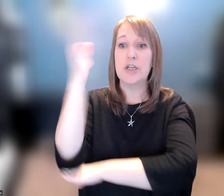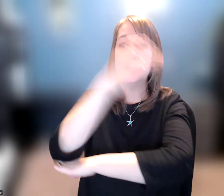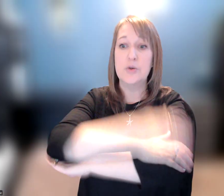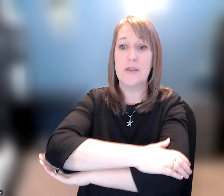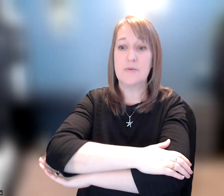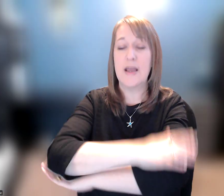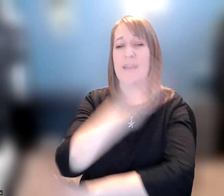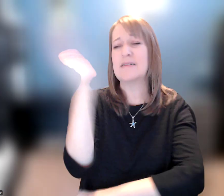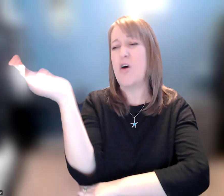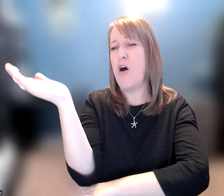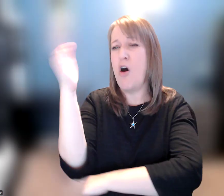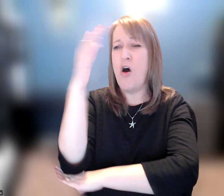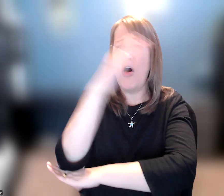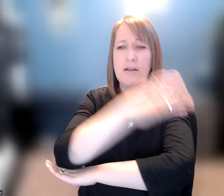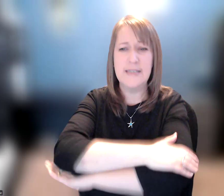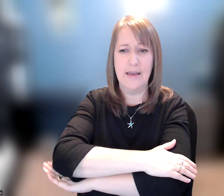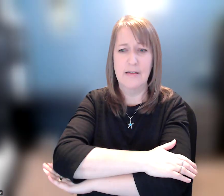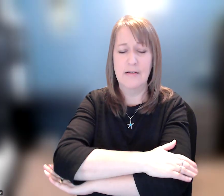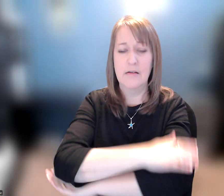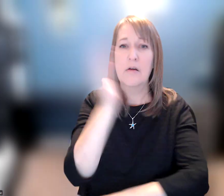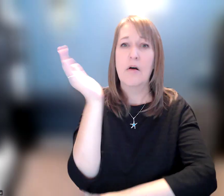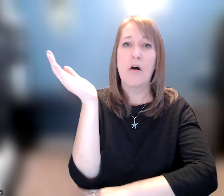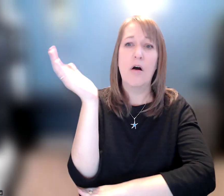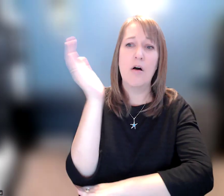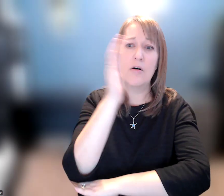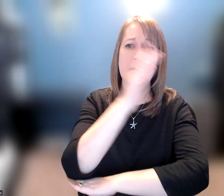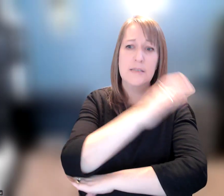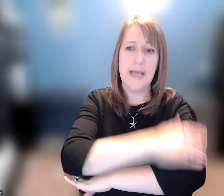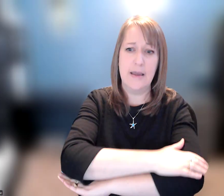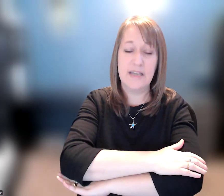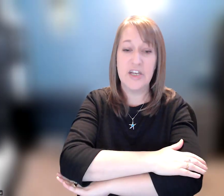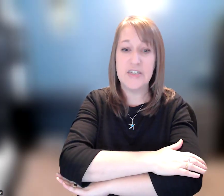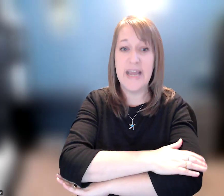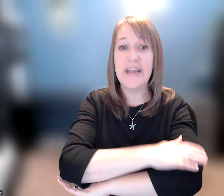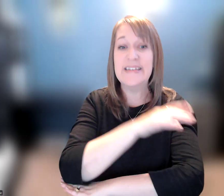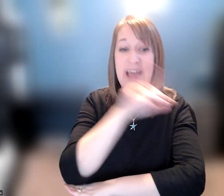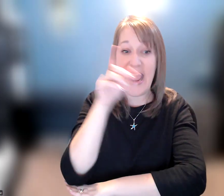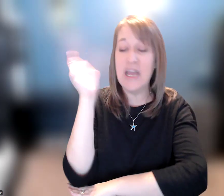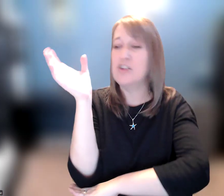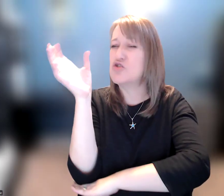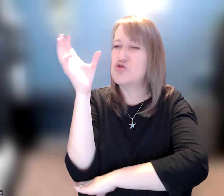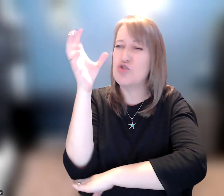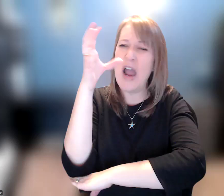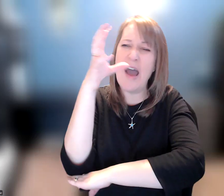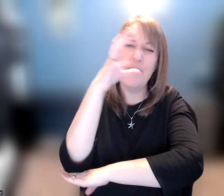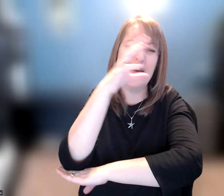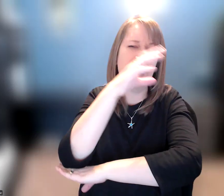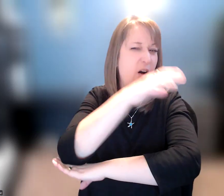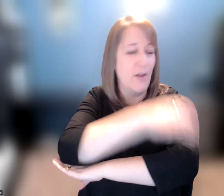to do it this way. It's all day, all day. It's like you're taking the day and you're just grabbing all of